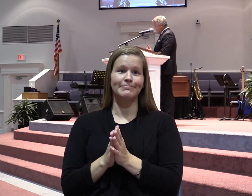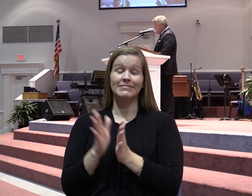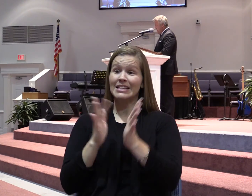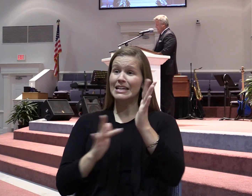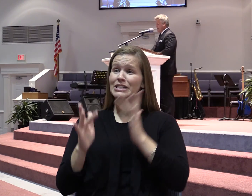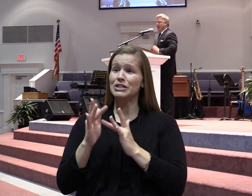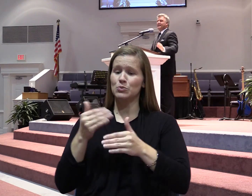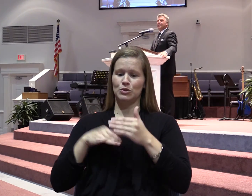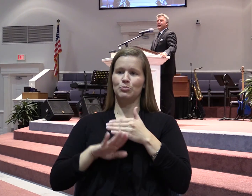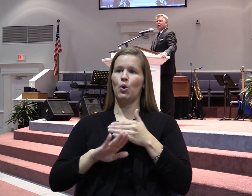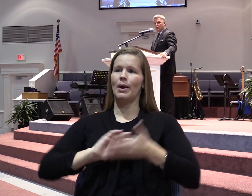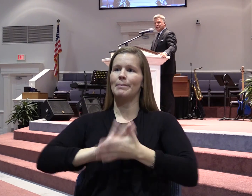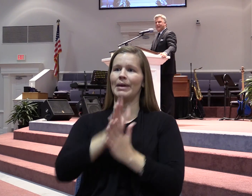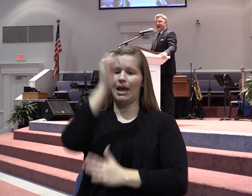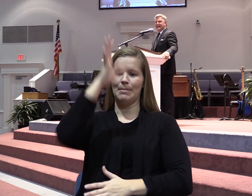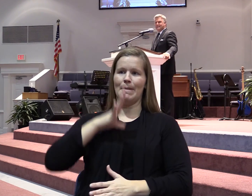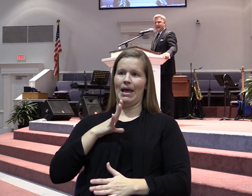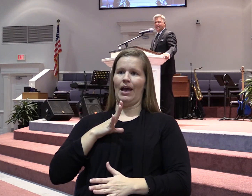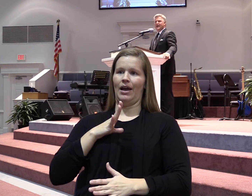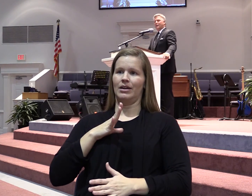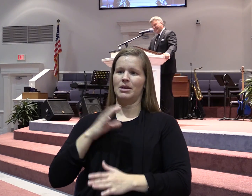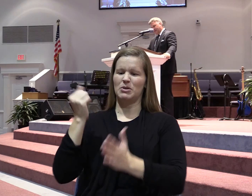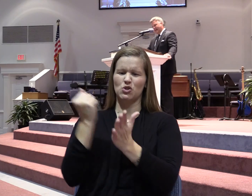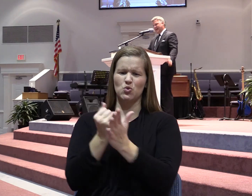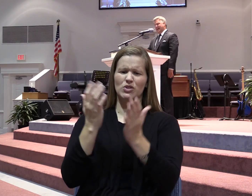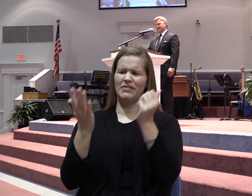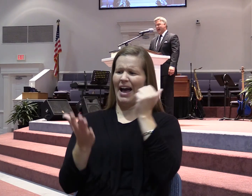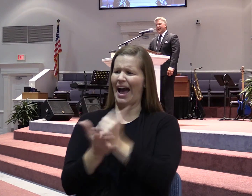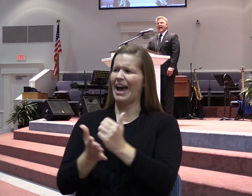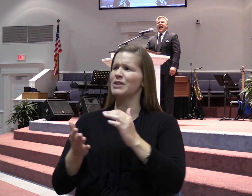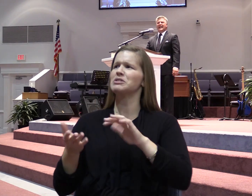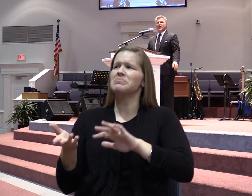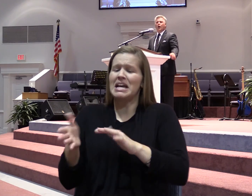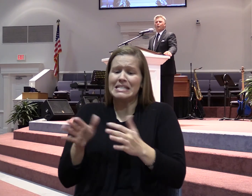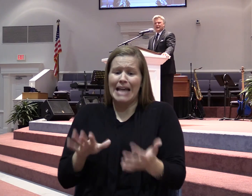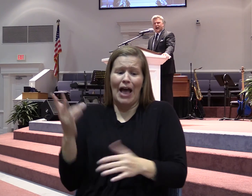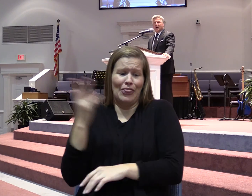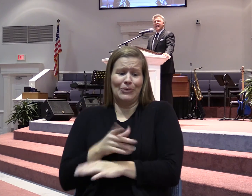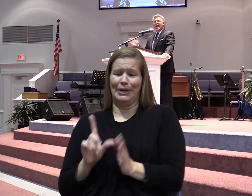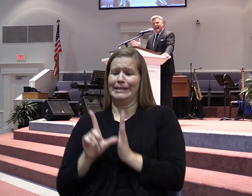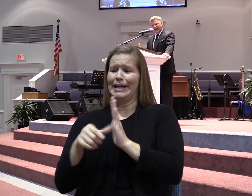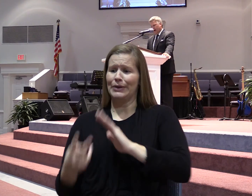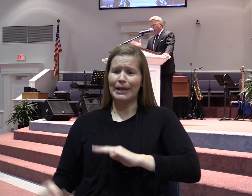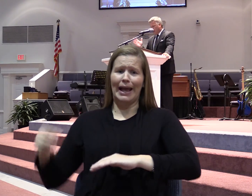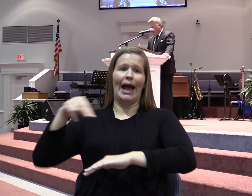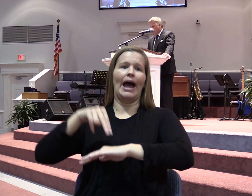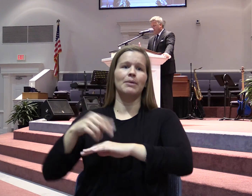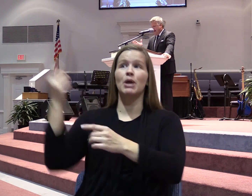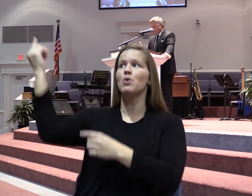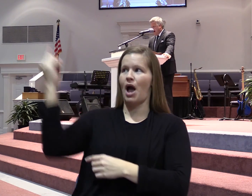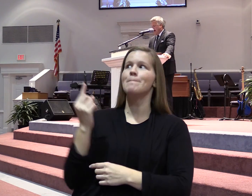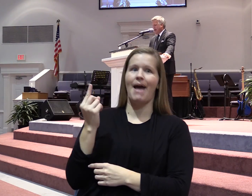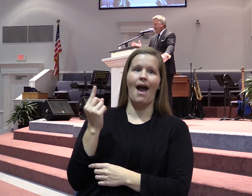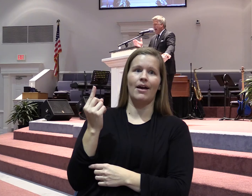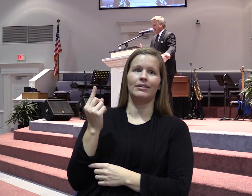Jesus was born as a man, crucified as a man, resurrected as a man, and He will return in a literal